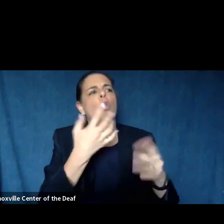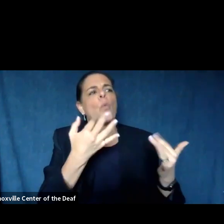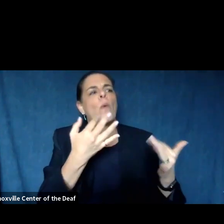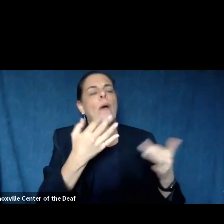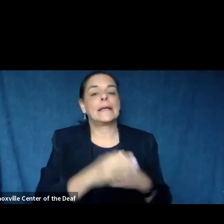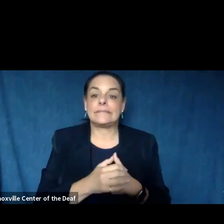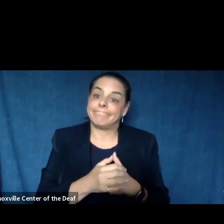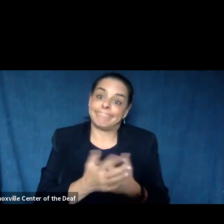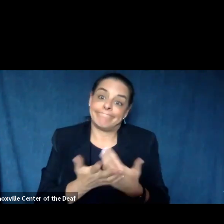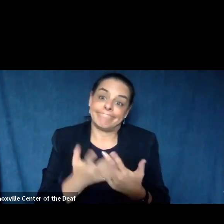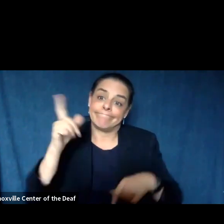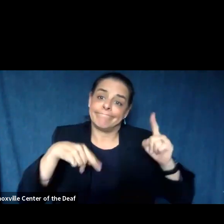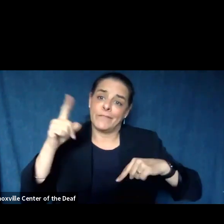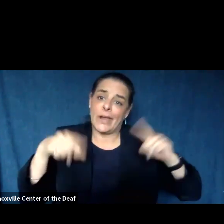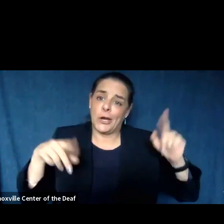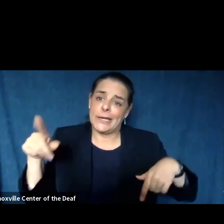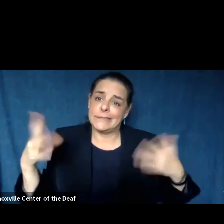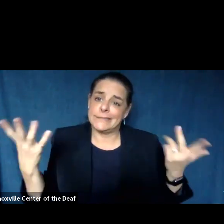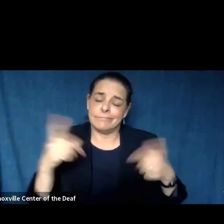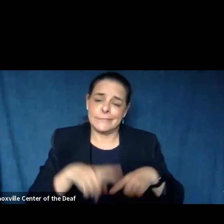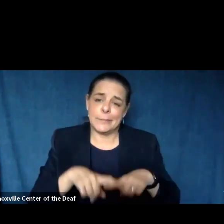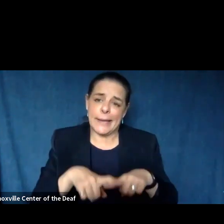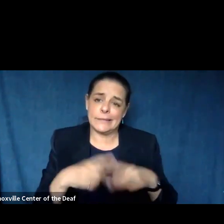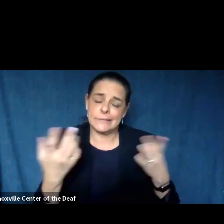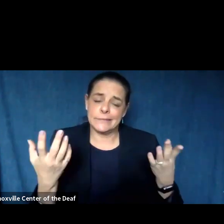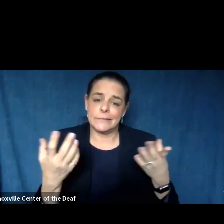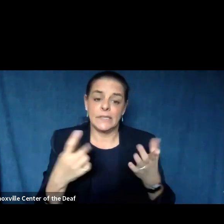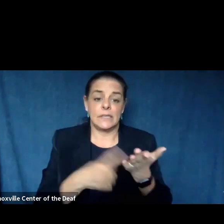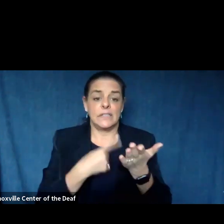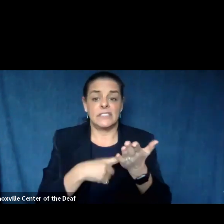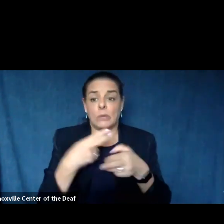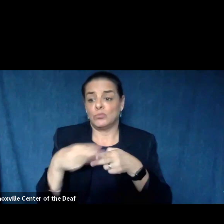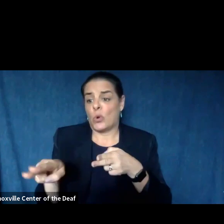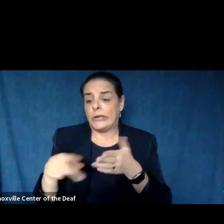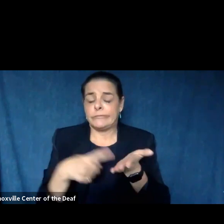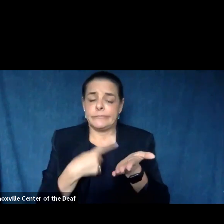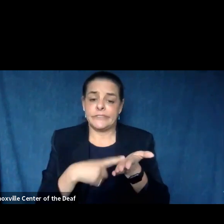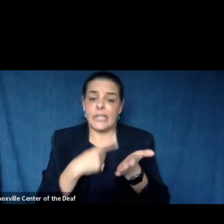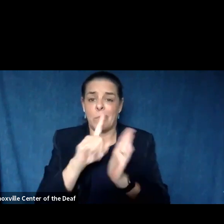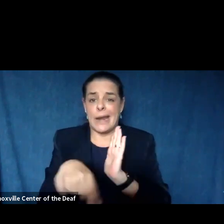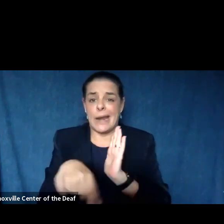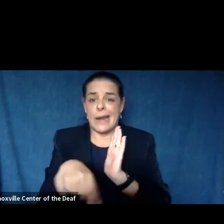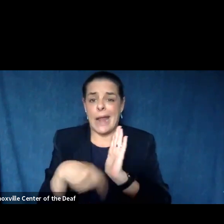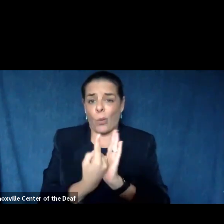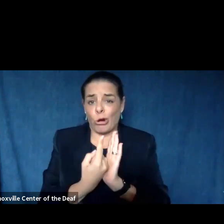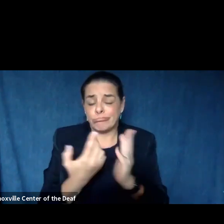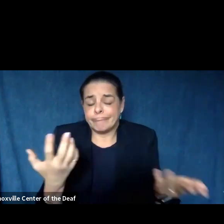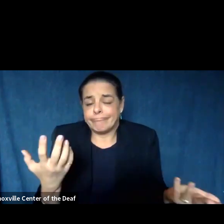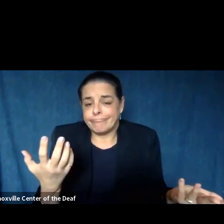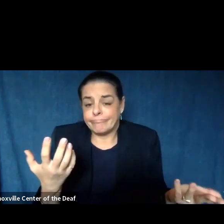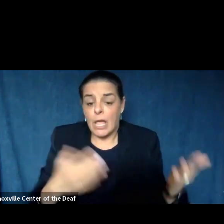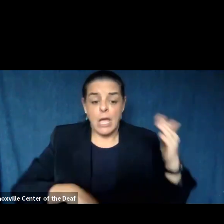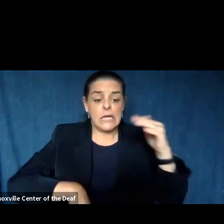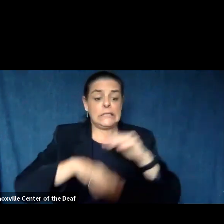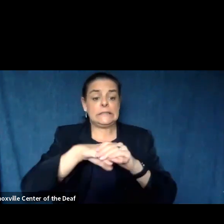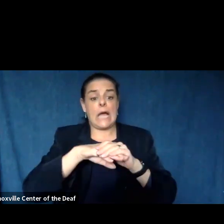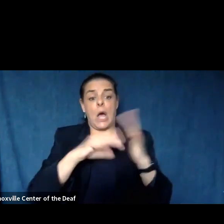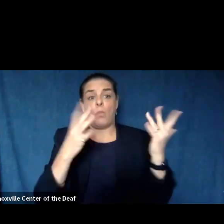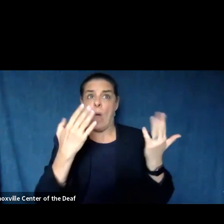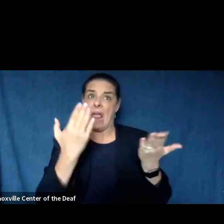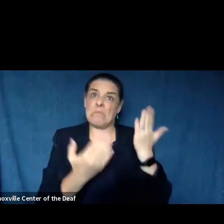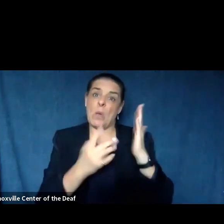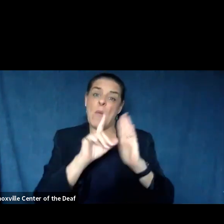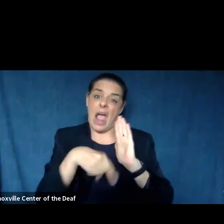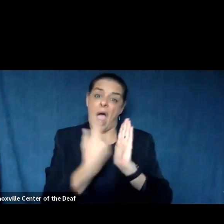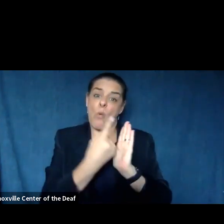sorry, that varies a little bit. Sometimes it's not long and sometimes it's an hour. I think our max wait has been up to an hour and a half.